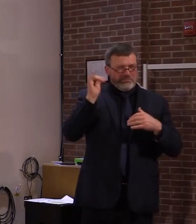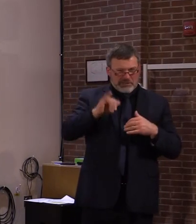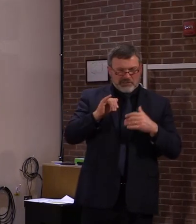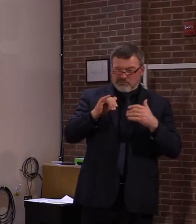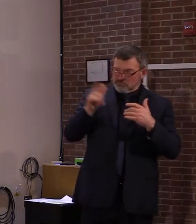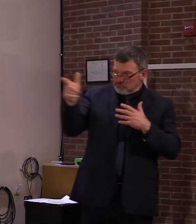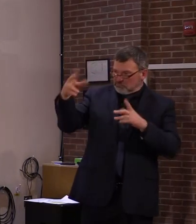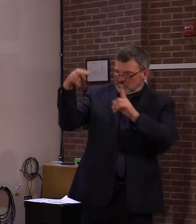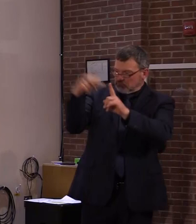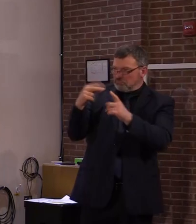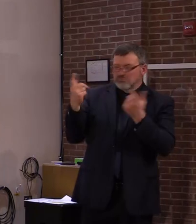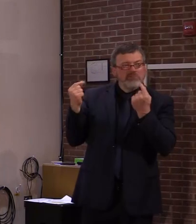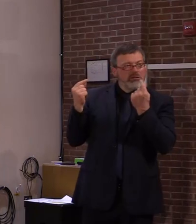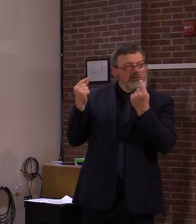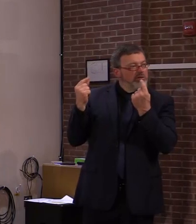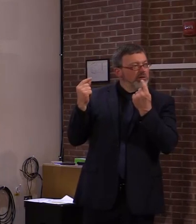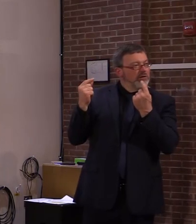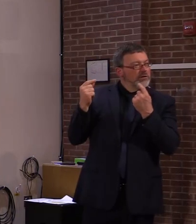and read.